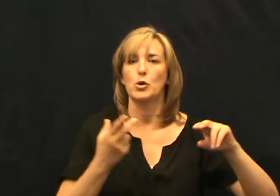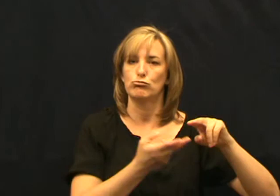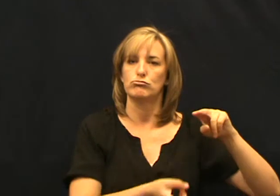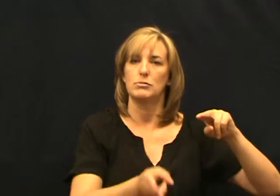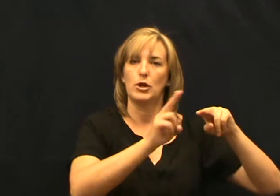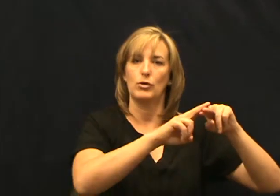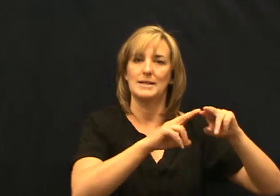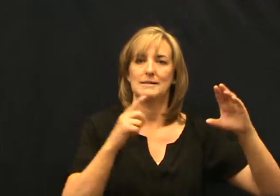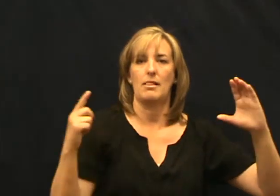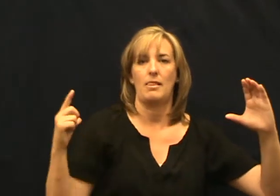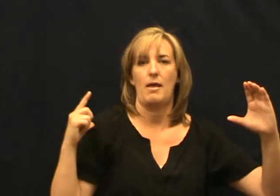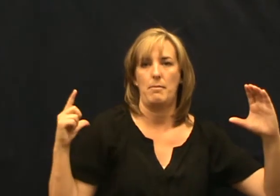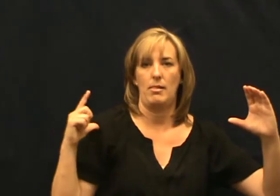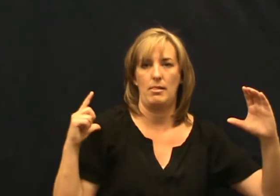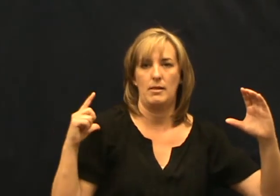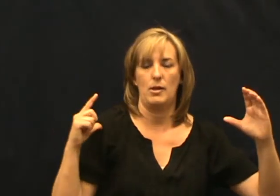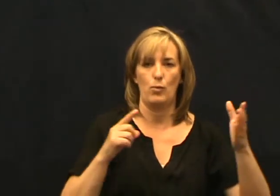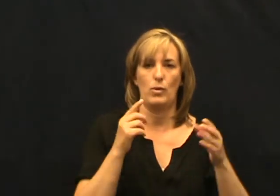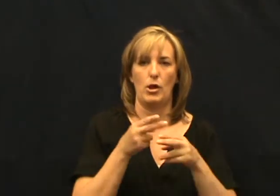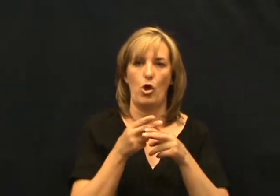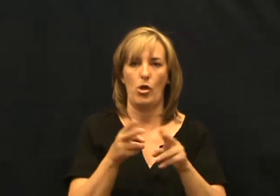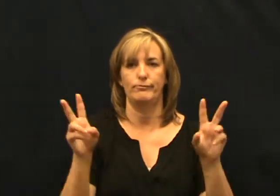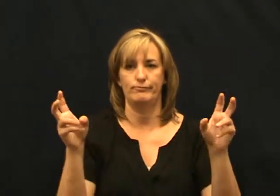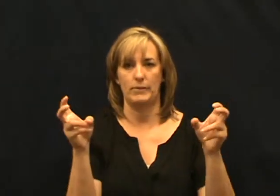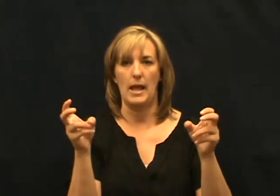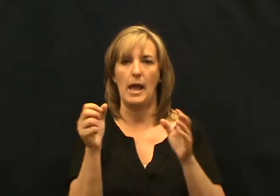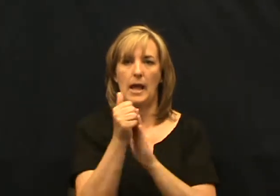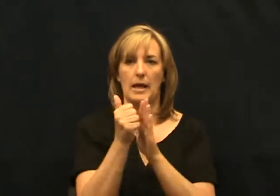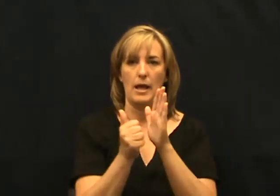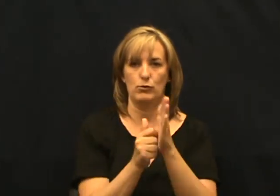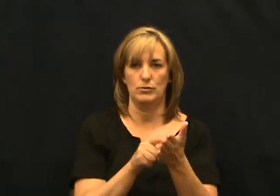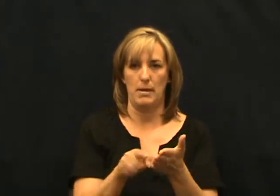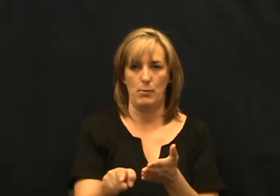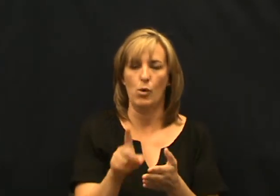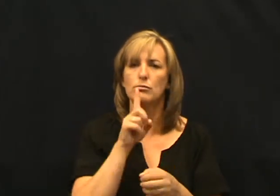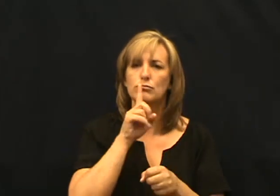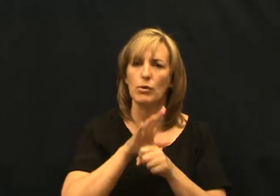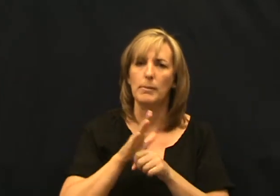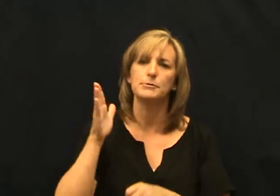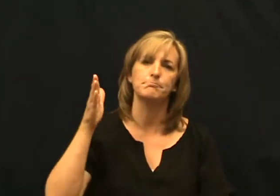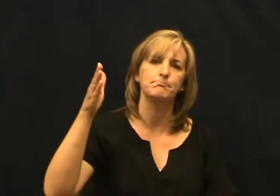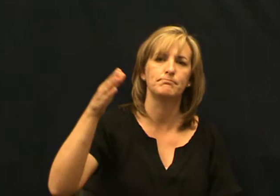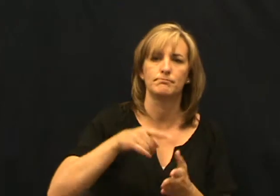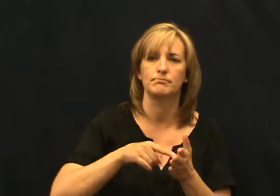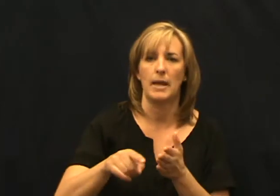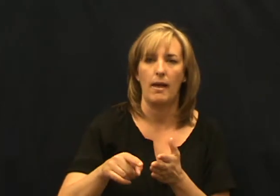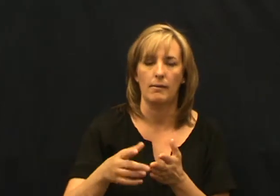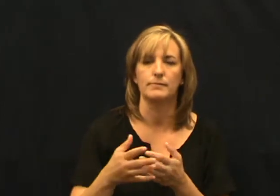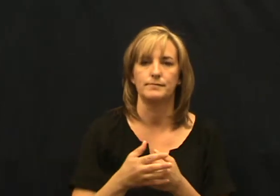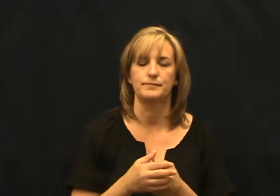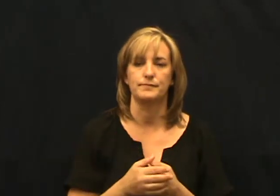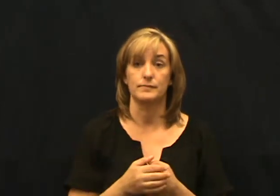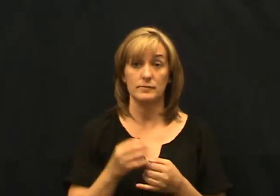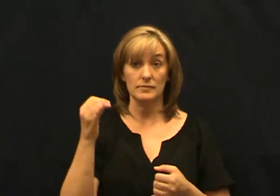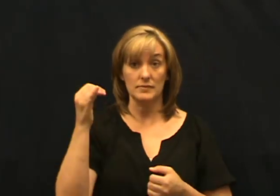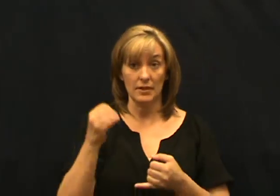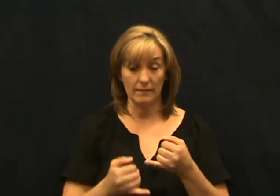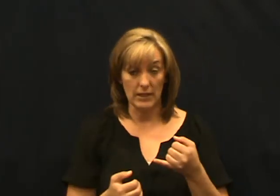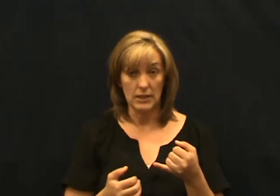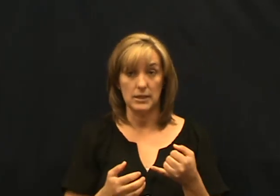call accounts payable, because that is our promise to pay our vendor. And then finally, when we pay for that accounts